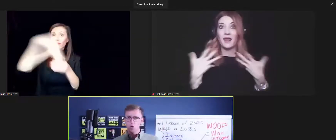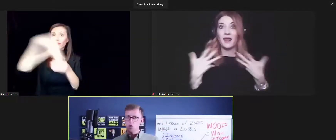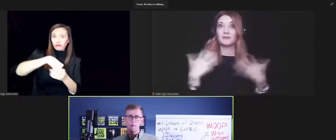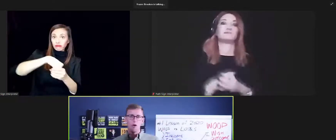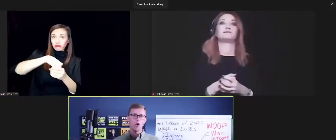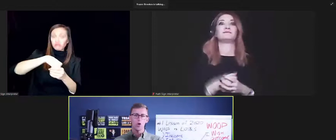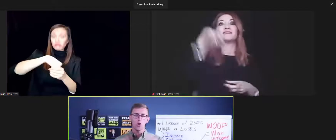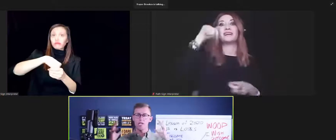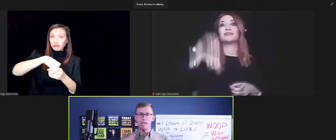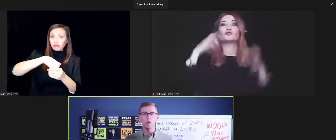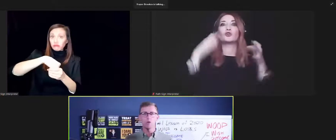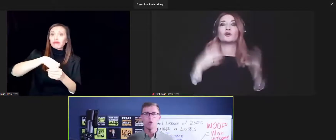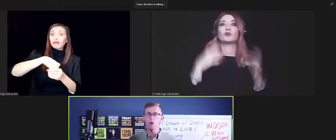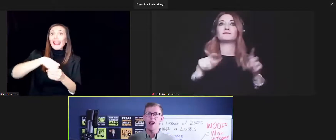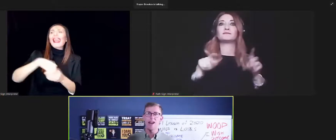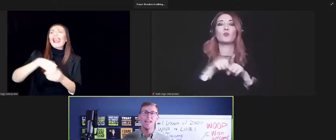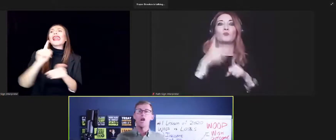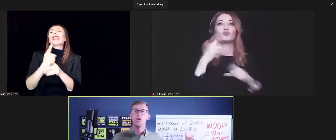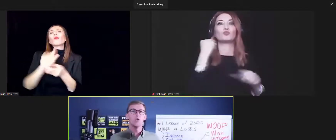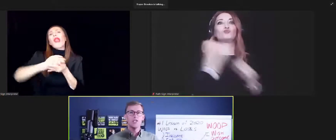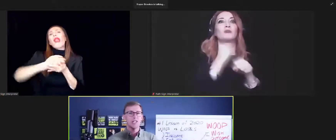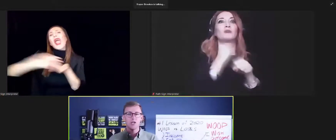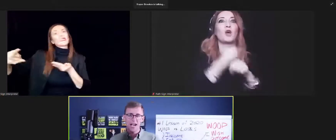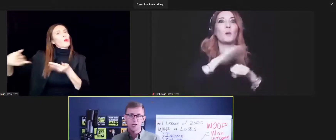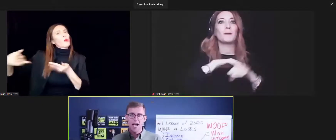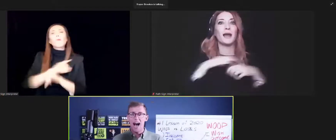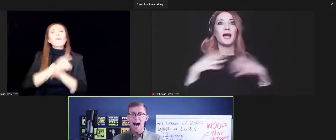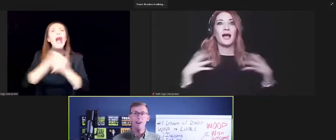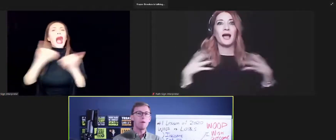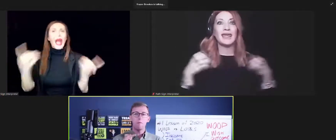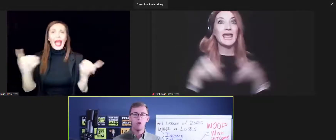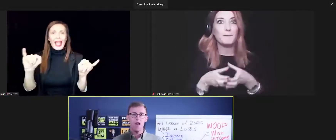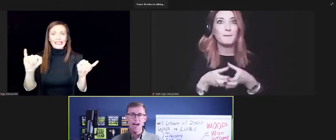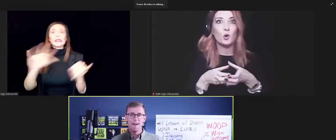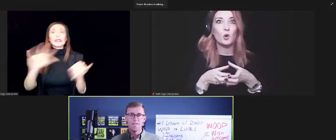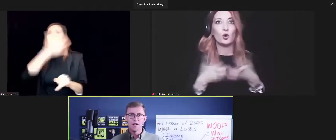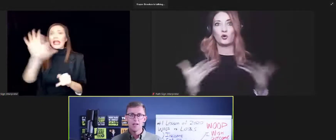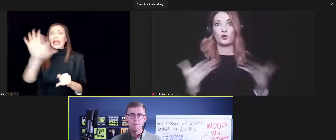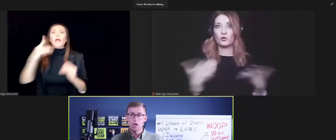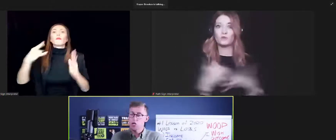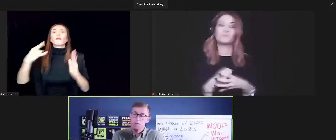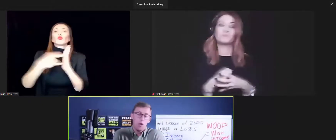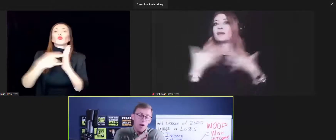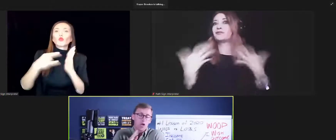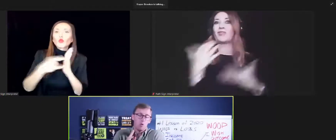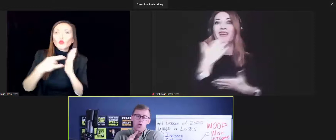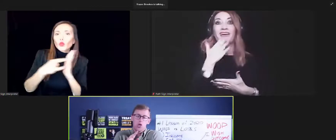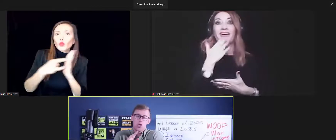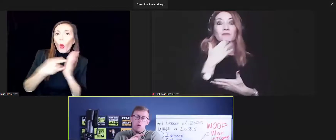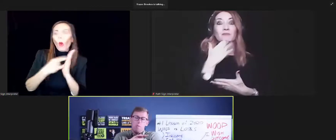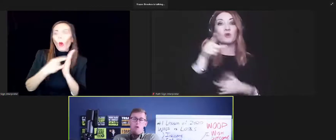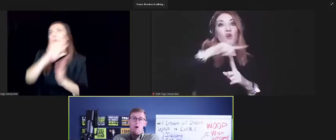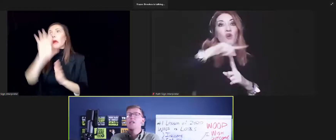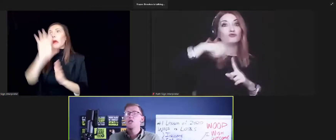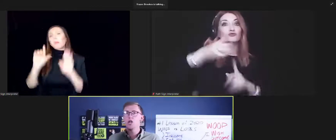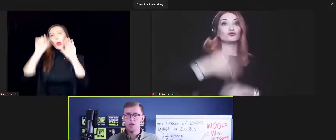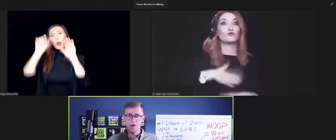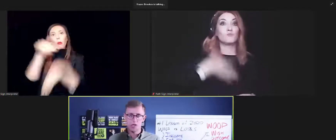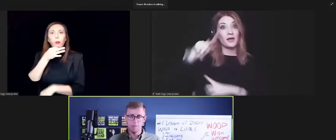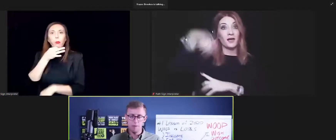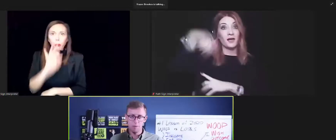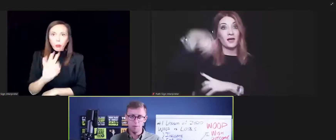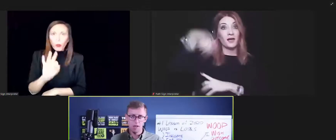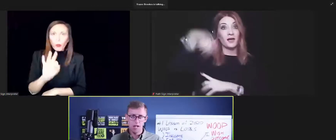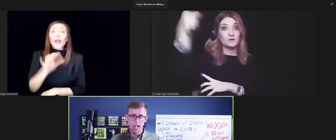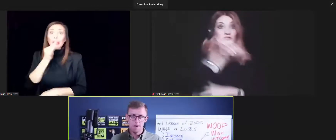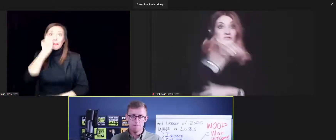Zoom or your team Zoom, your training. Do this exercise. Have people share because some of the wishes will surprise you and the rest of the